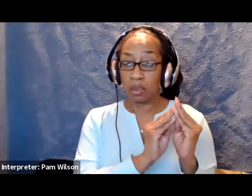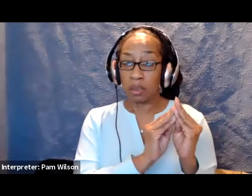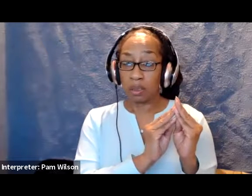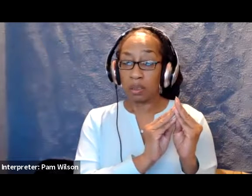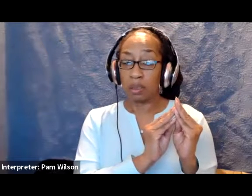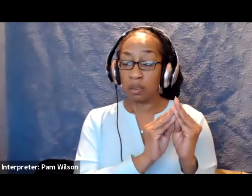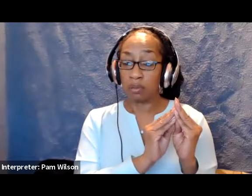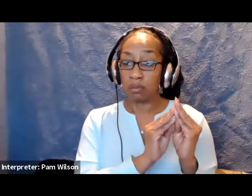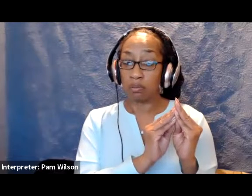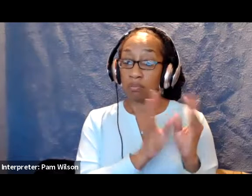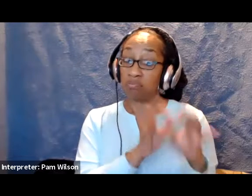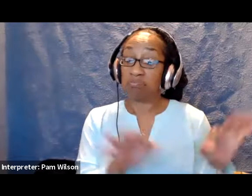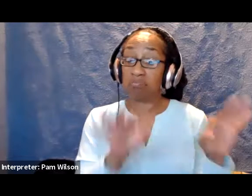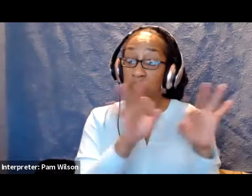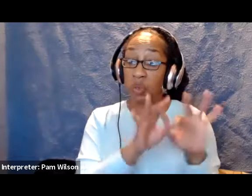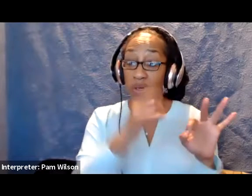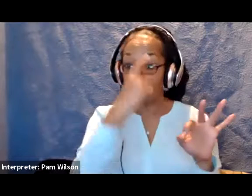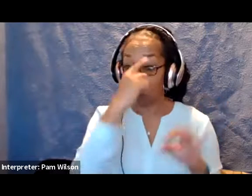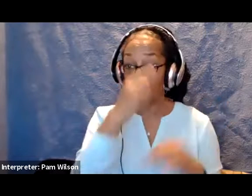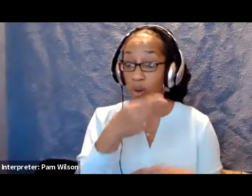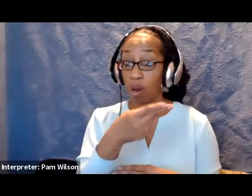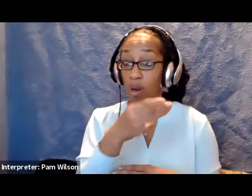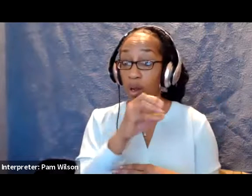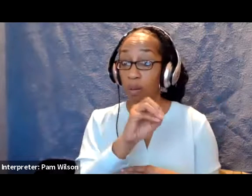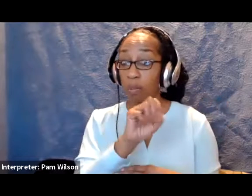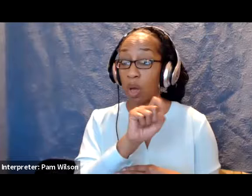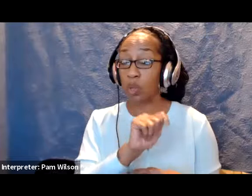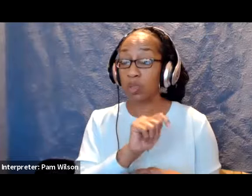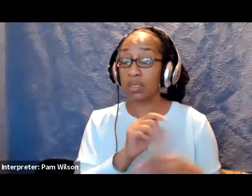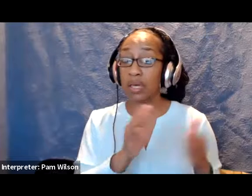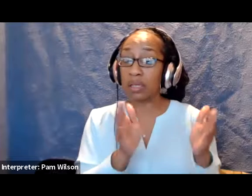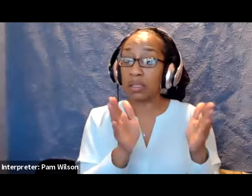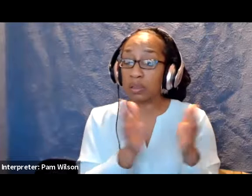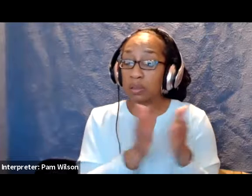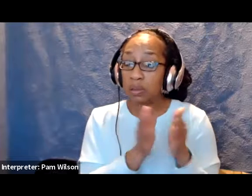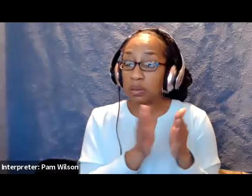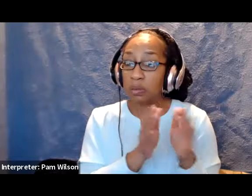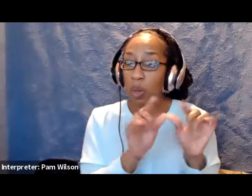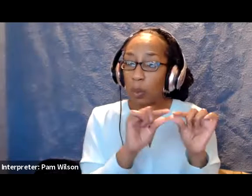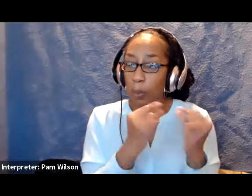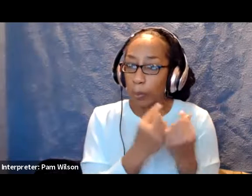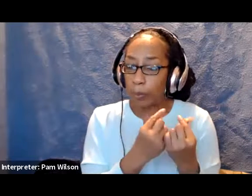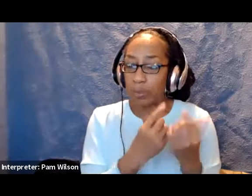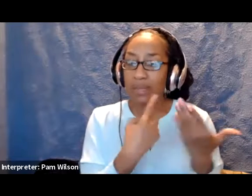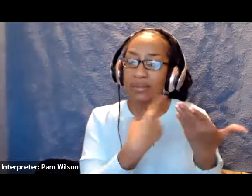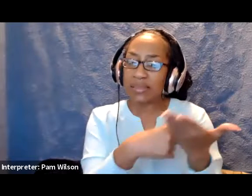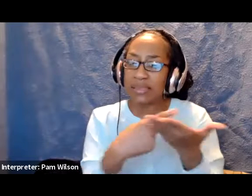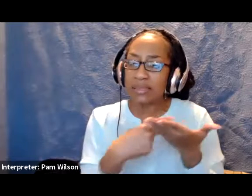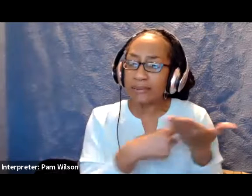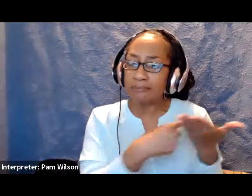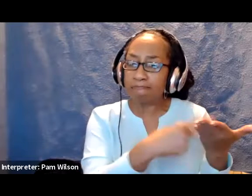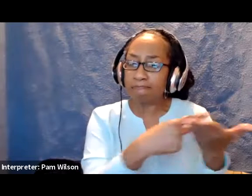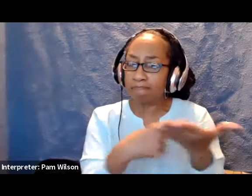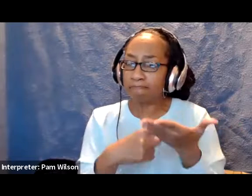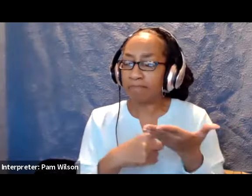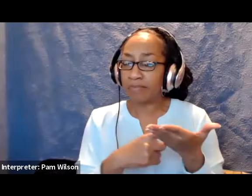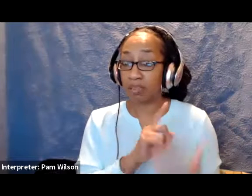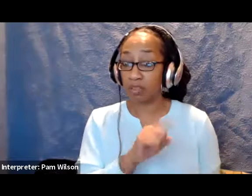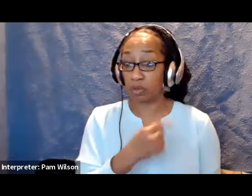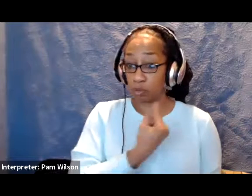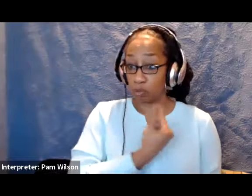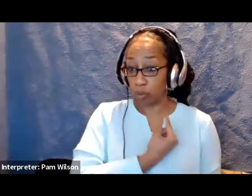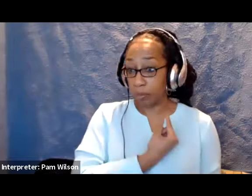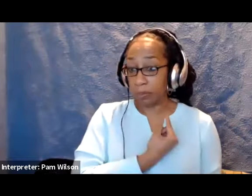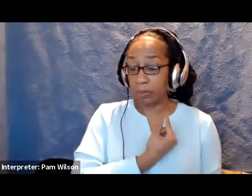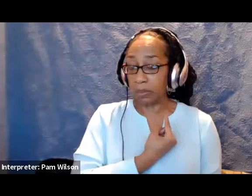they're ideal for hosting. We talked about this, small groups where you're talking about things. And what's really important here is that there